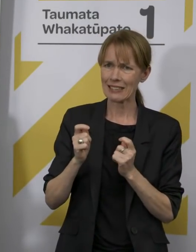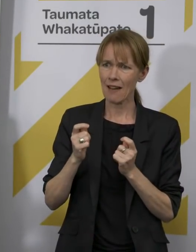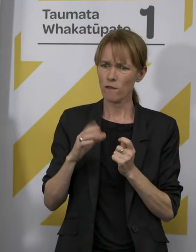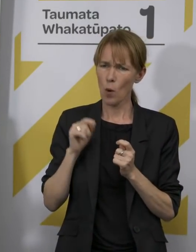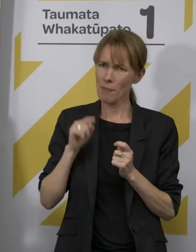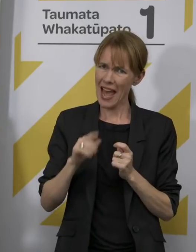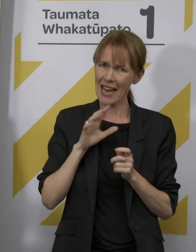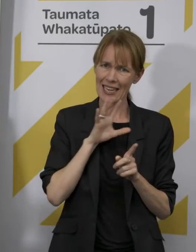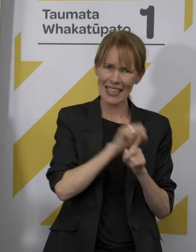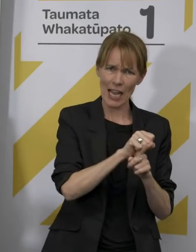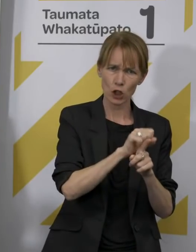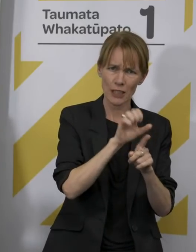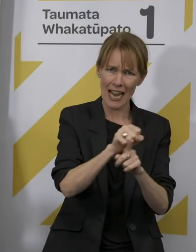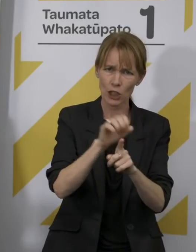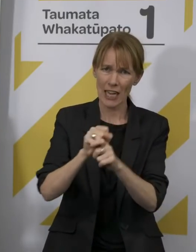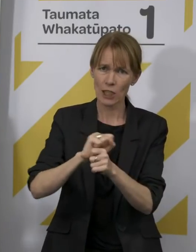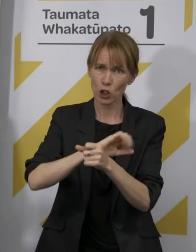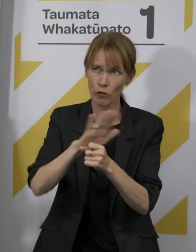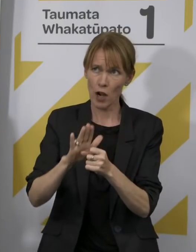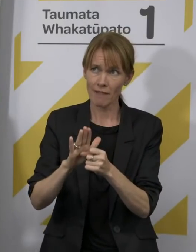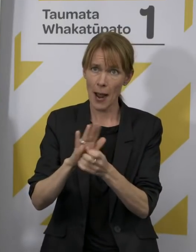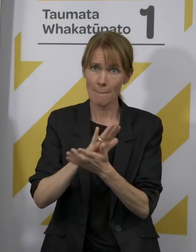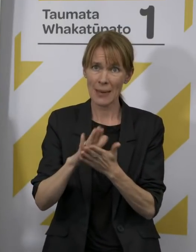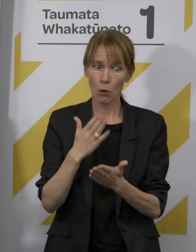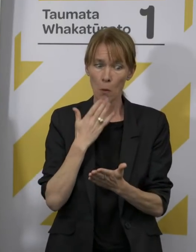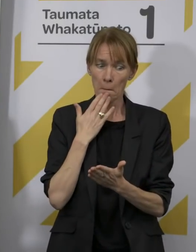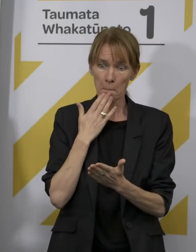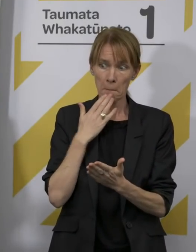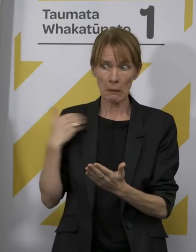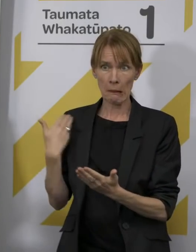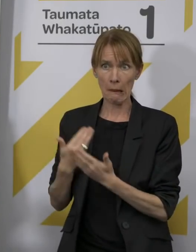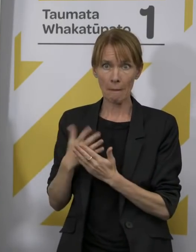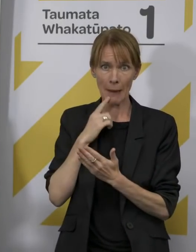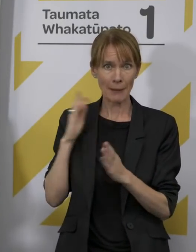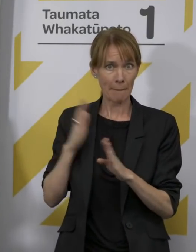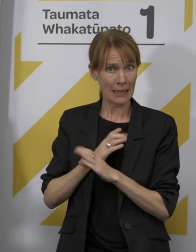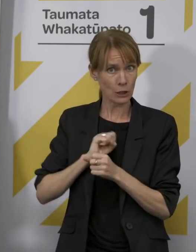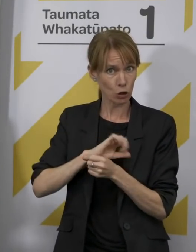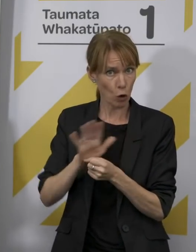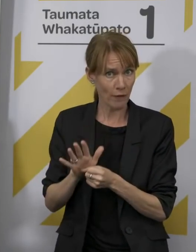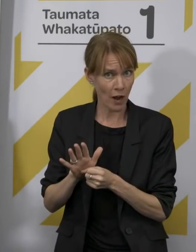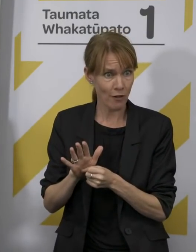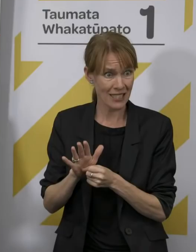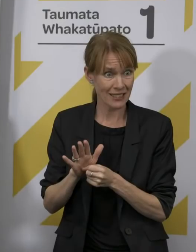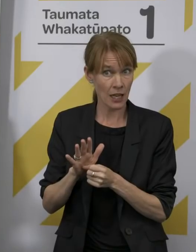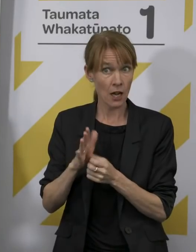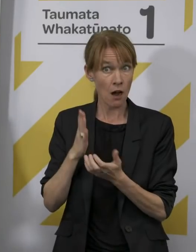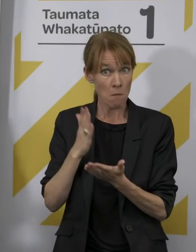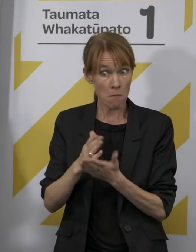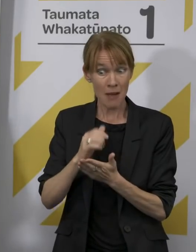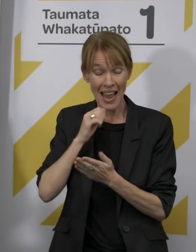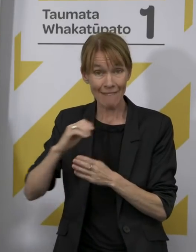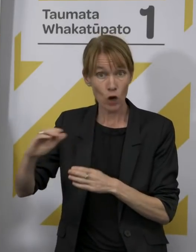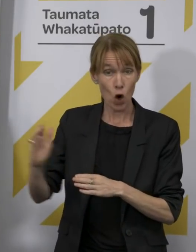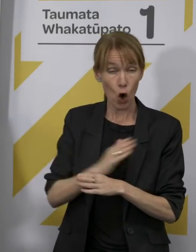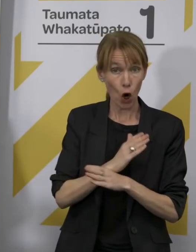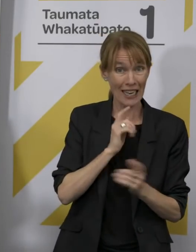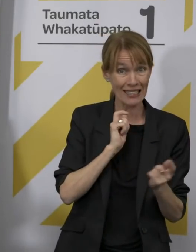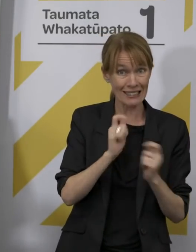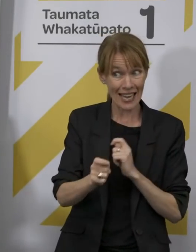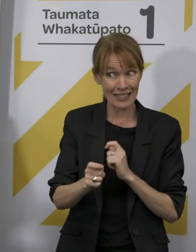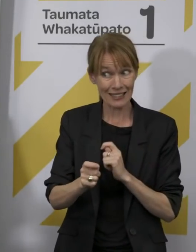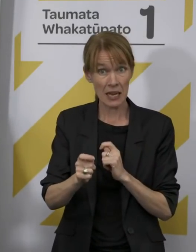16th, and before the 9th, so that, in response to questions like Tova's, you're not kind of guessing, but you would have actually know what the situation